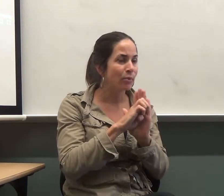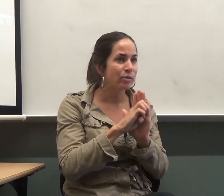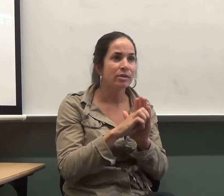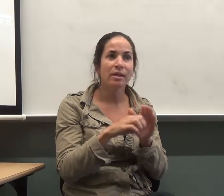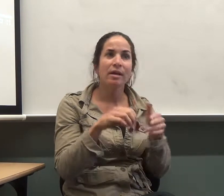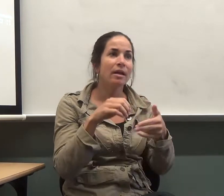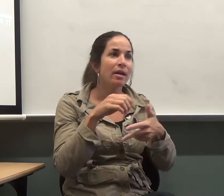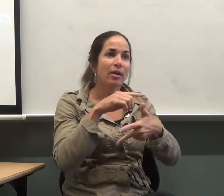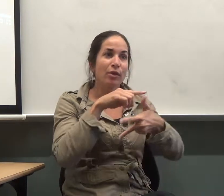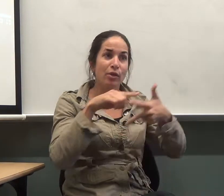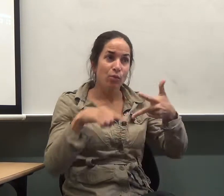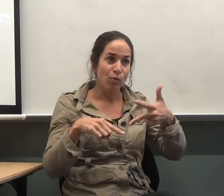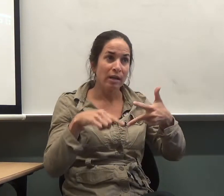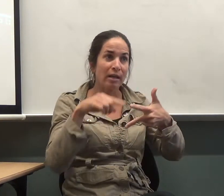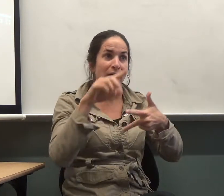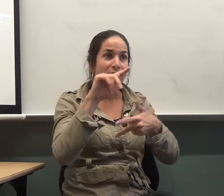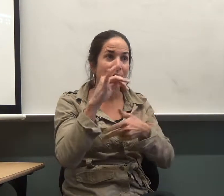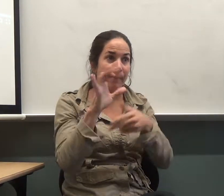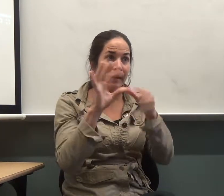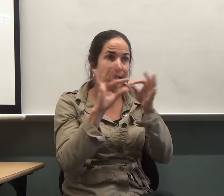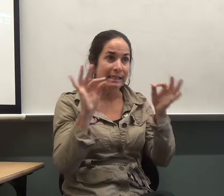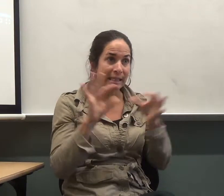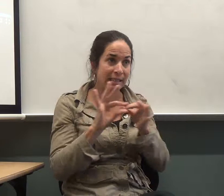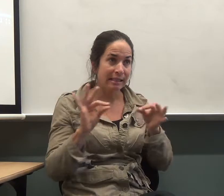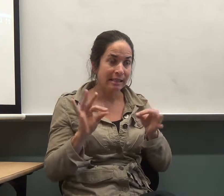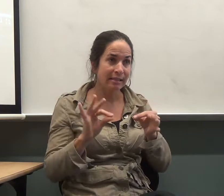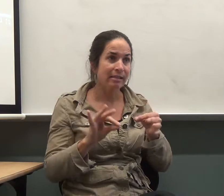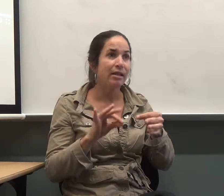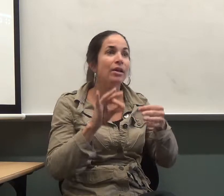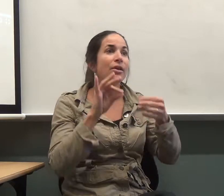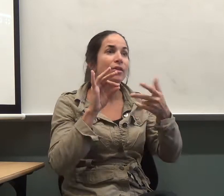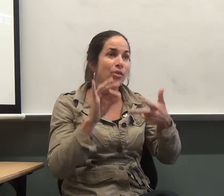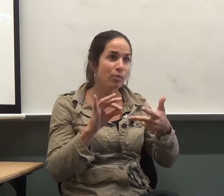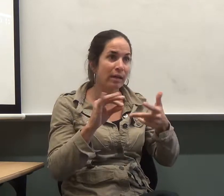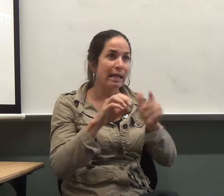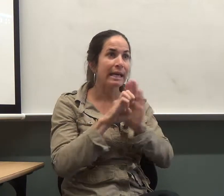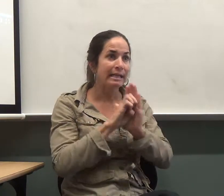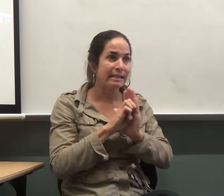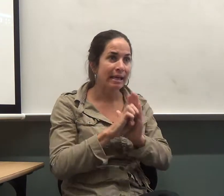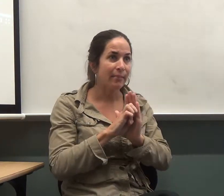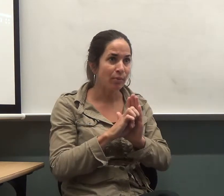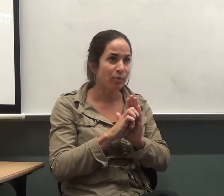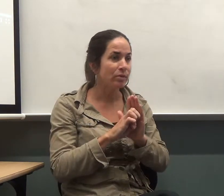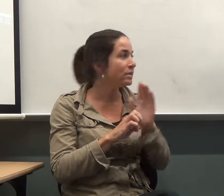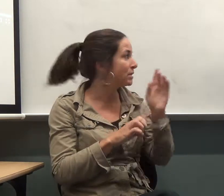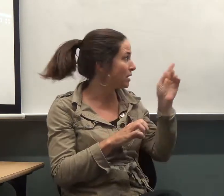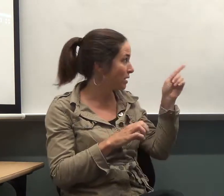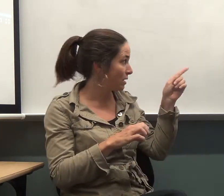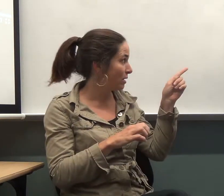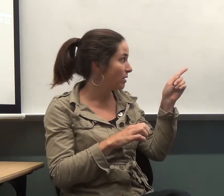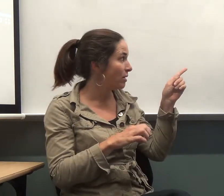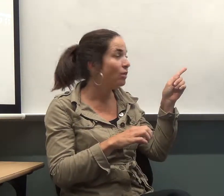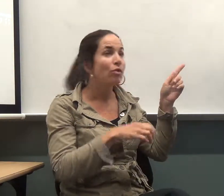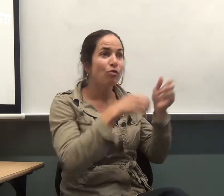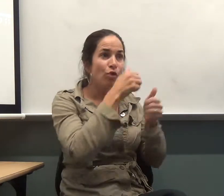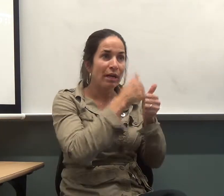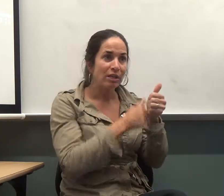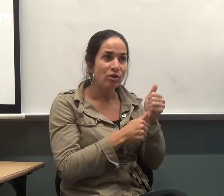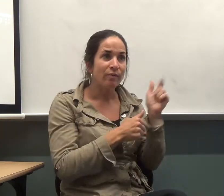sentences. 3 3 topic sentences. You're going to tell me a different example. different type of example. These are the basic versions.